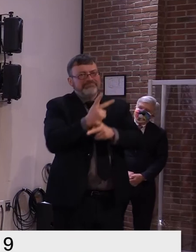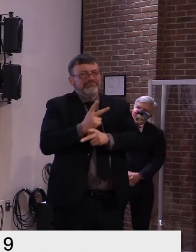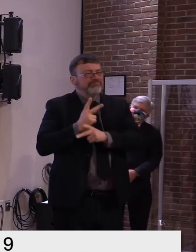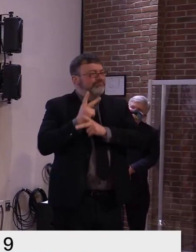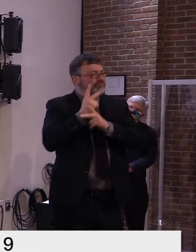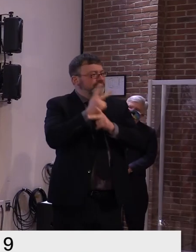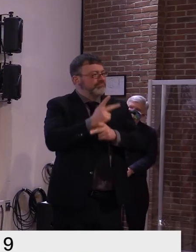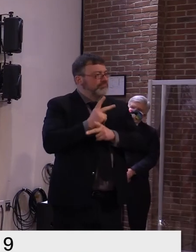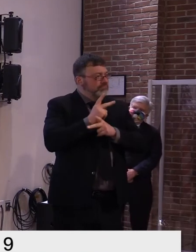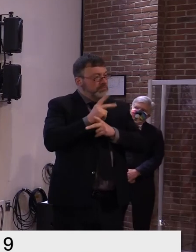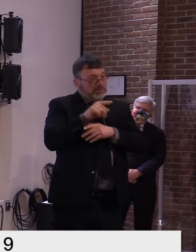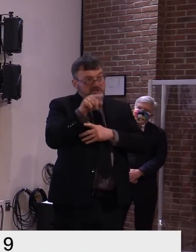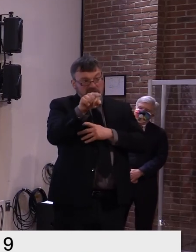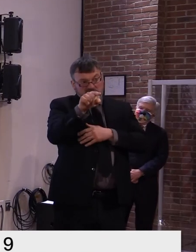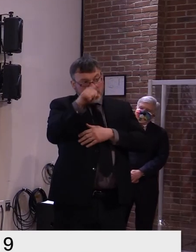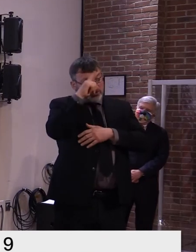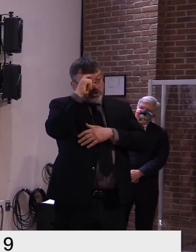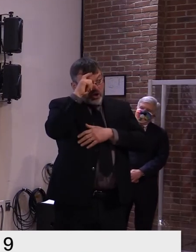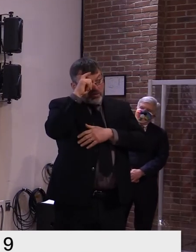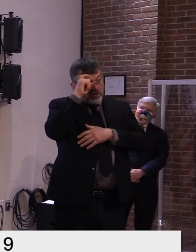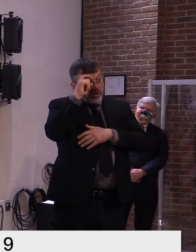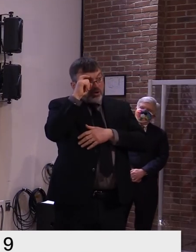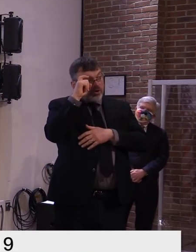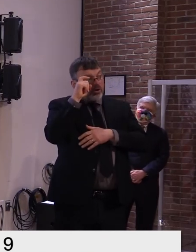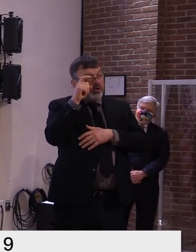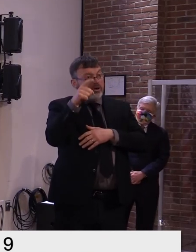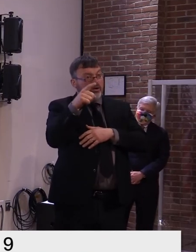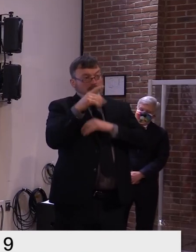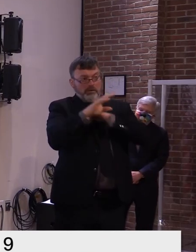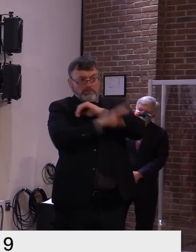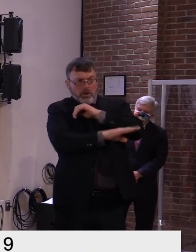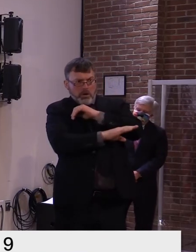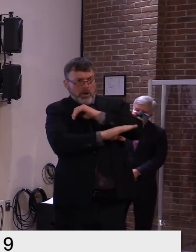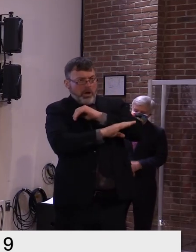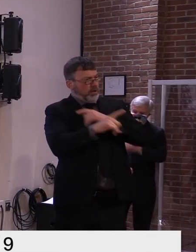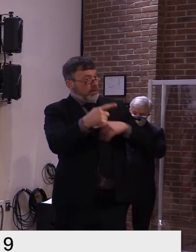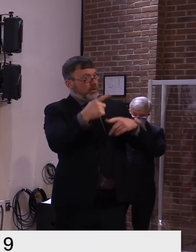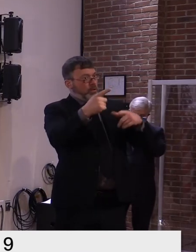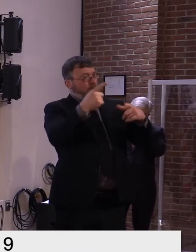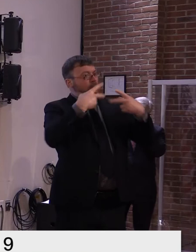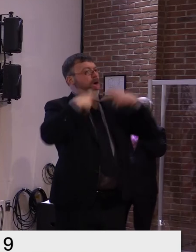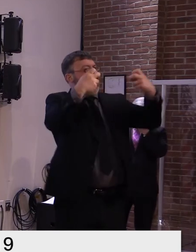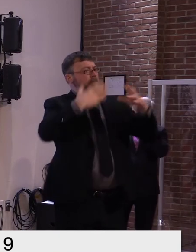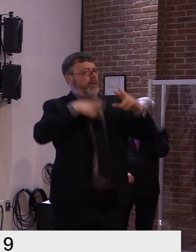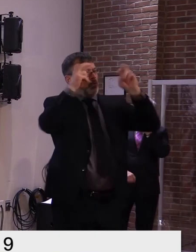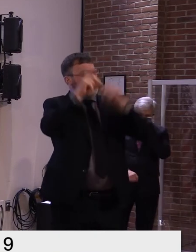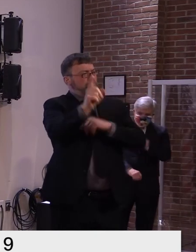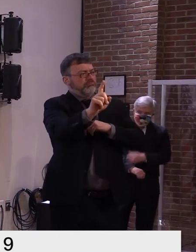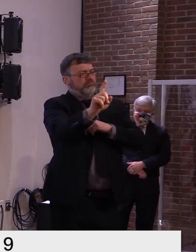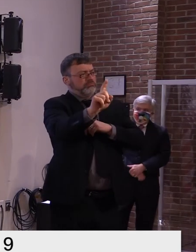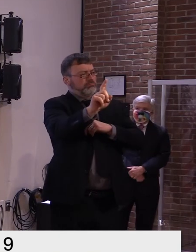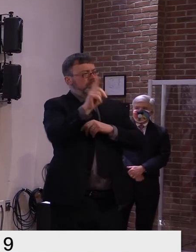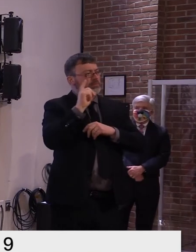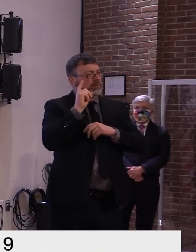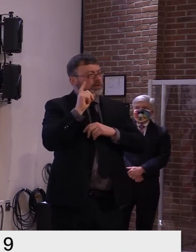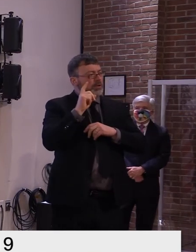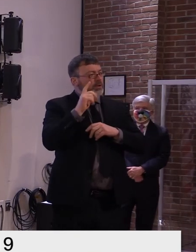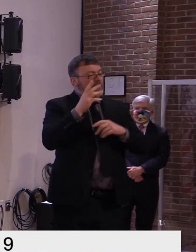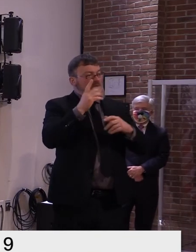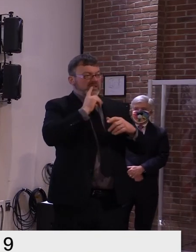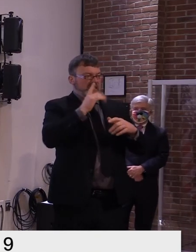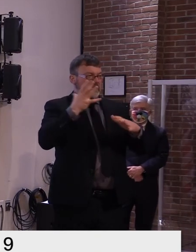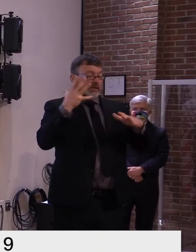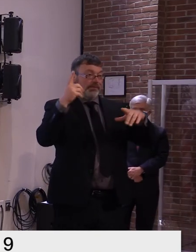I don't want to be held to dates like that because there's so much to rely on with allocation of vaccine and things of that